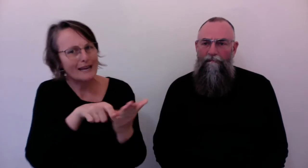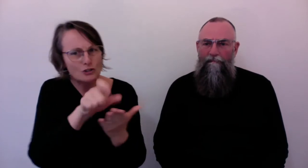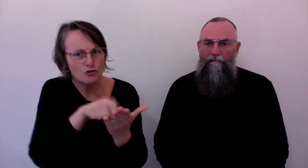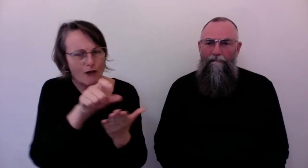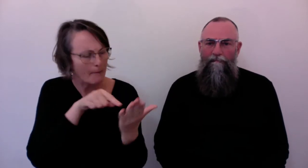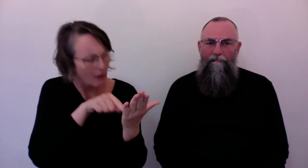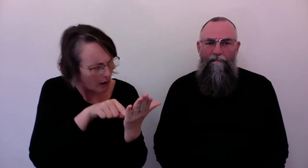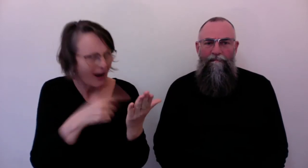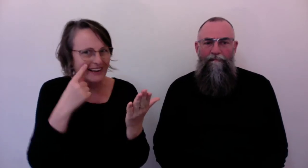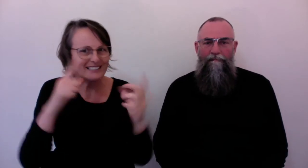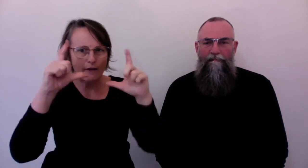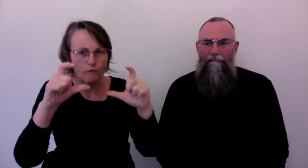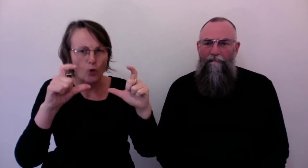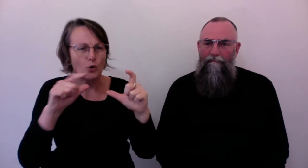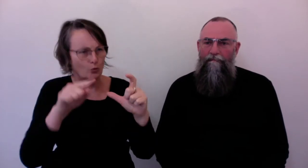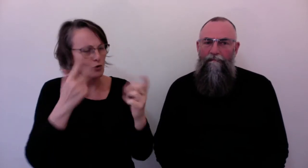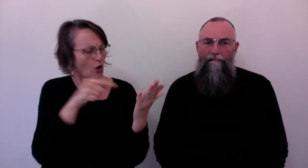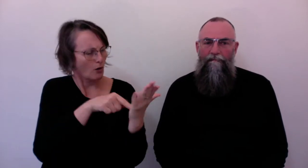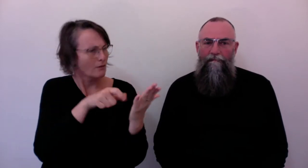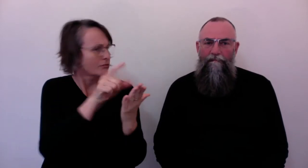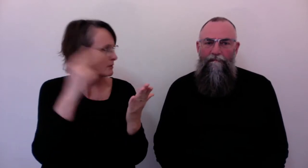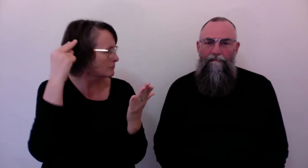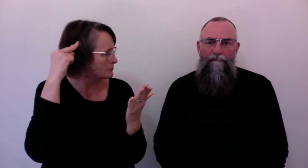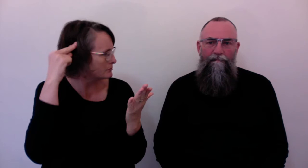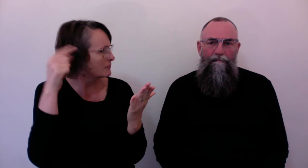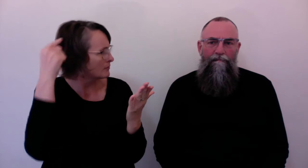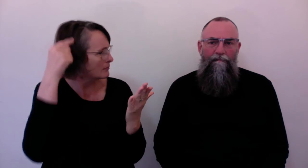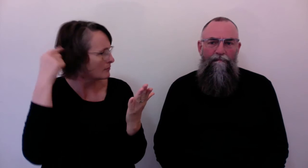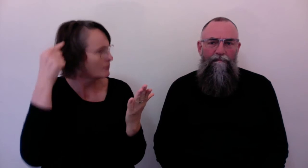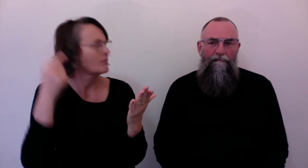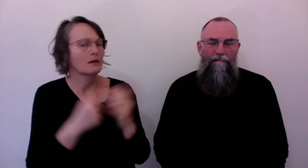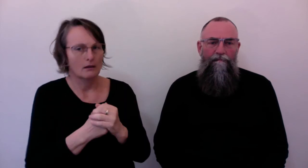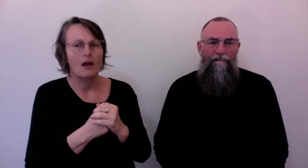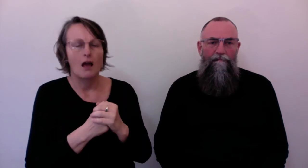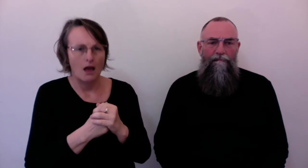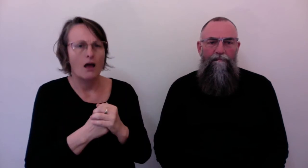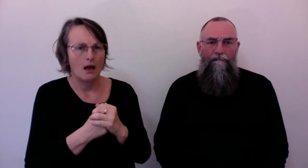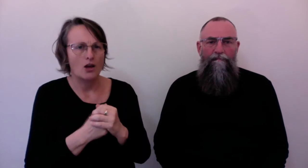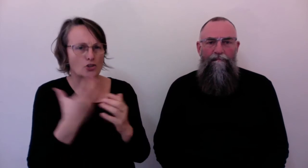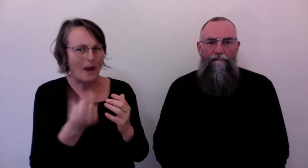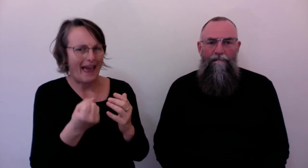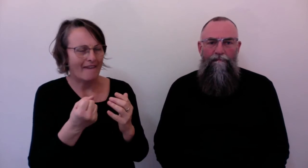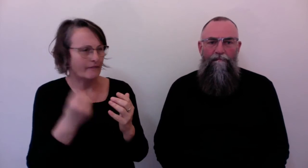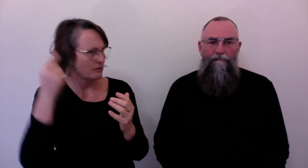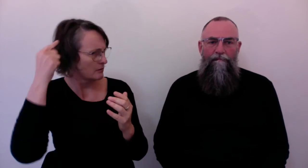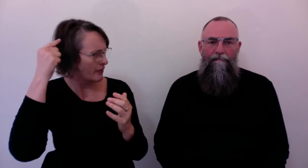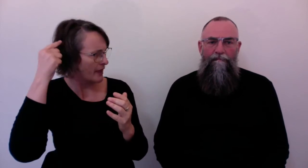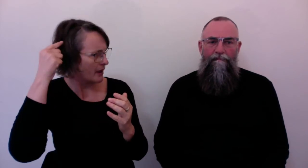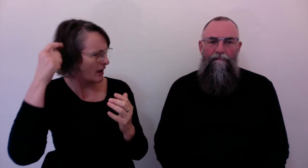looking at a photo where you share your cochlear implant. So there is the mechanism itself that goes behind the